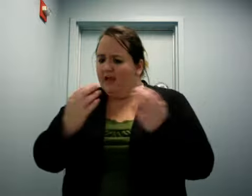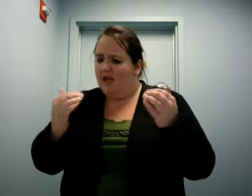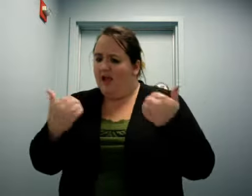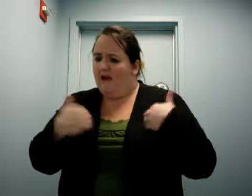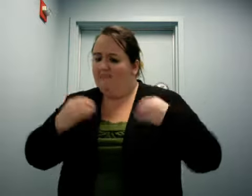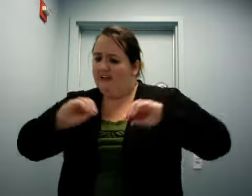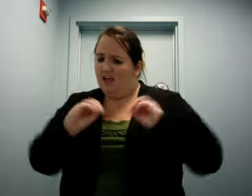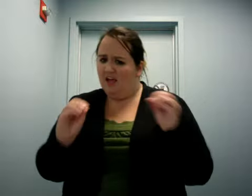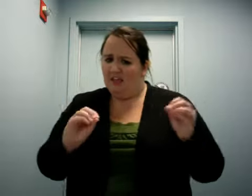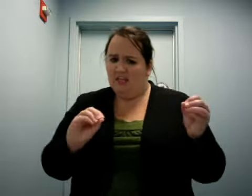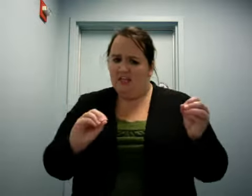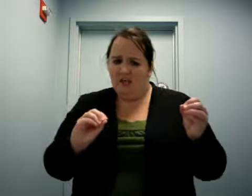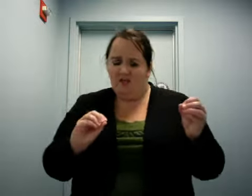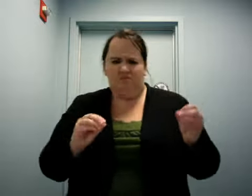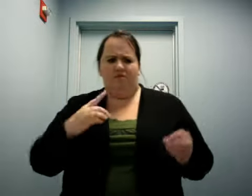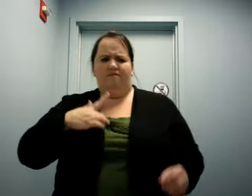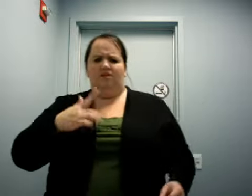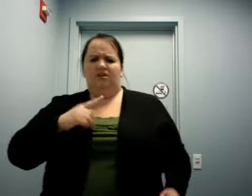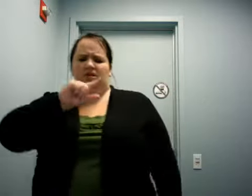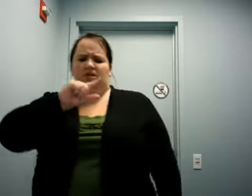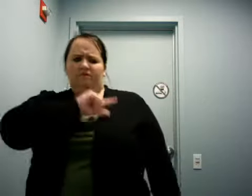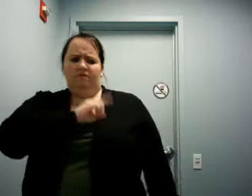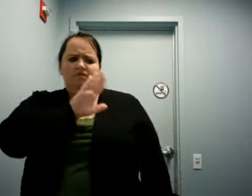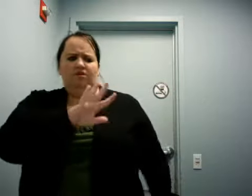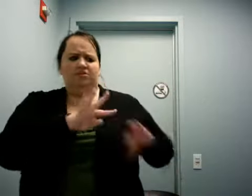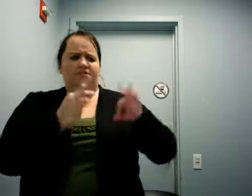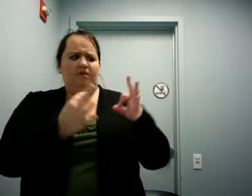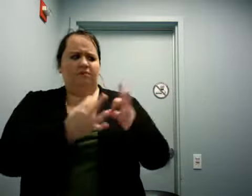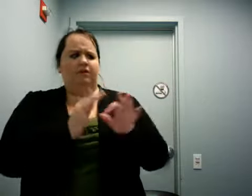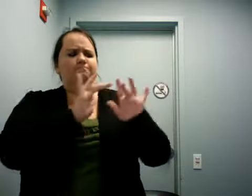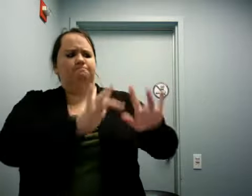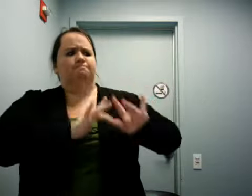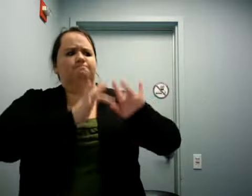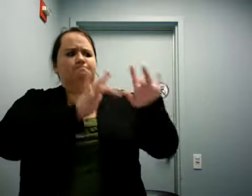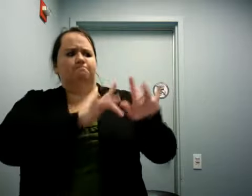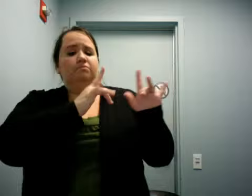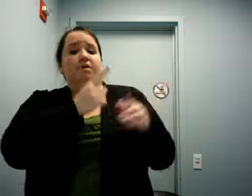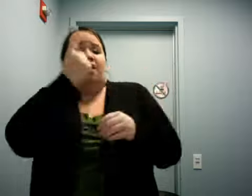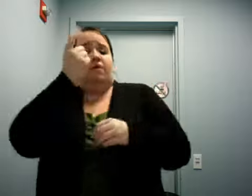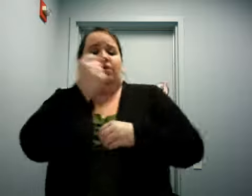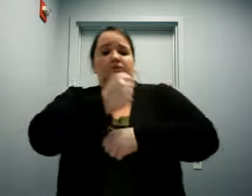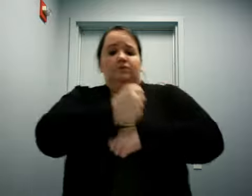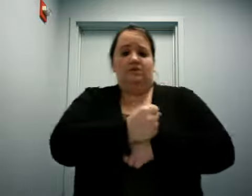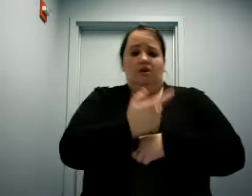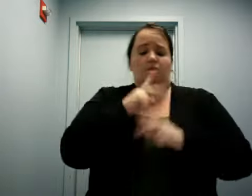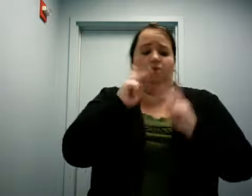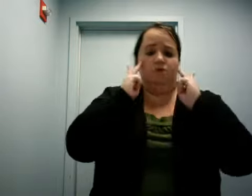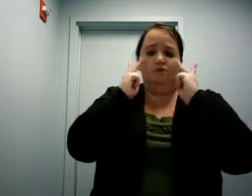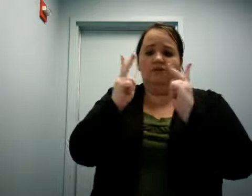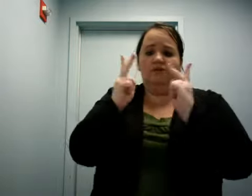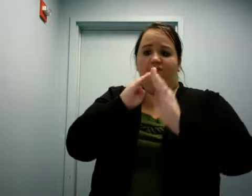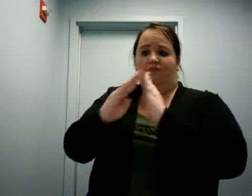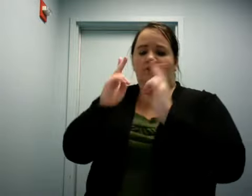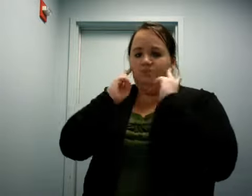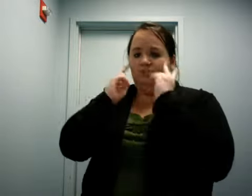enormous pity for Fide's family. Then one Saturday we went to his village to visit. And his mother showed us